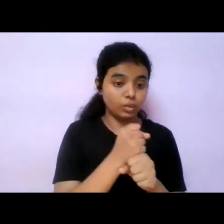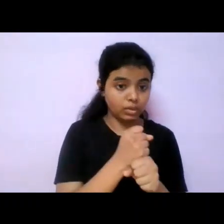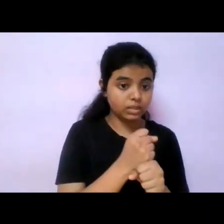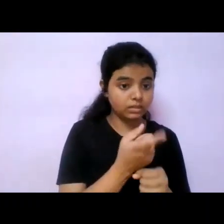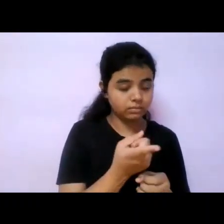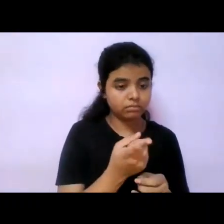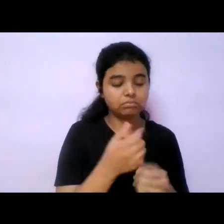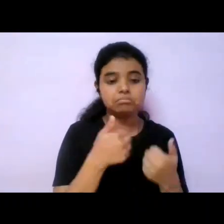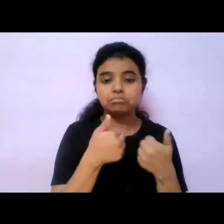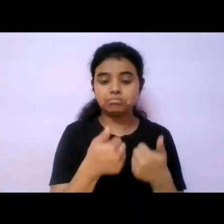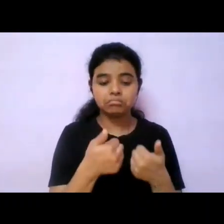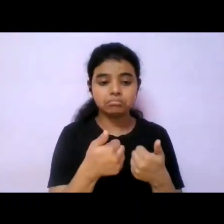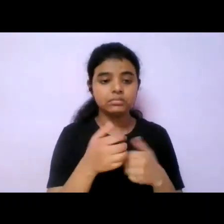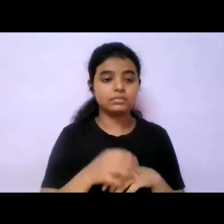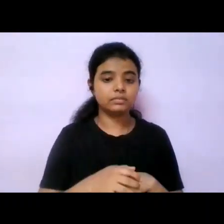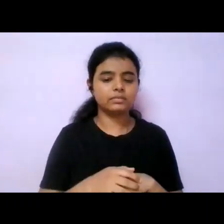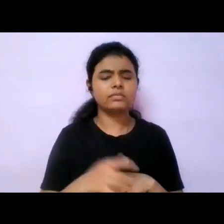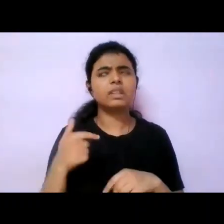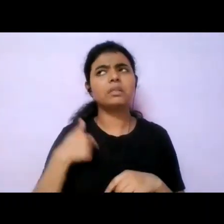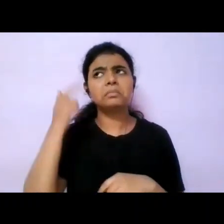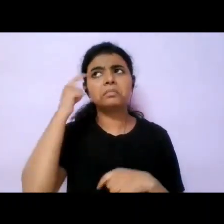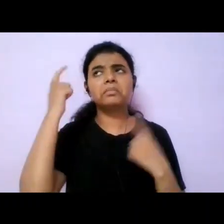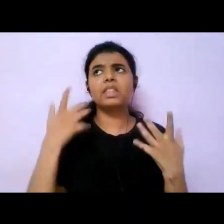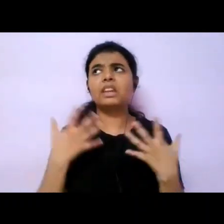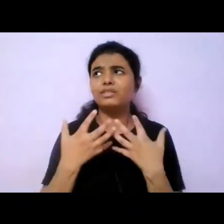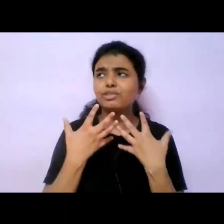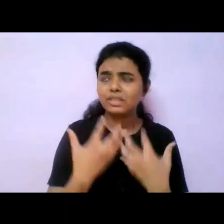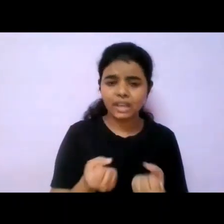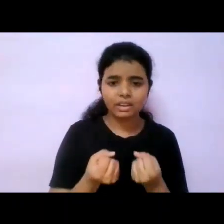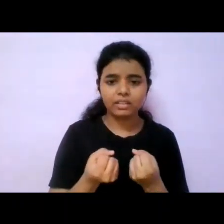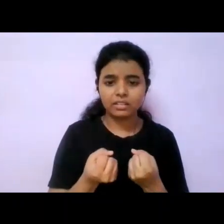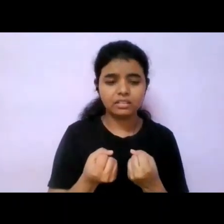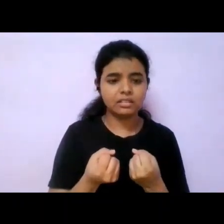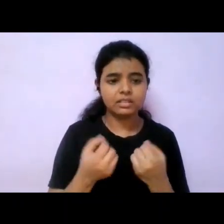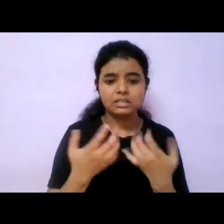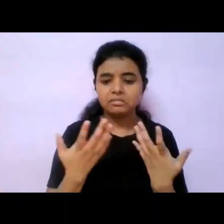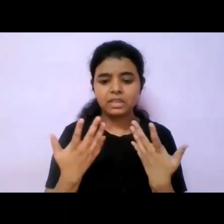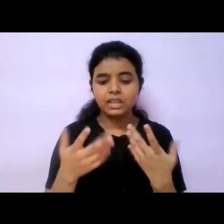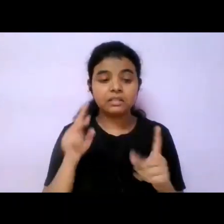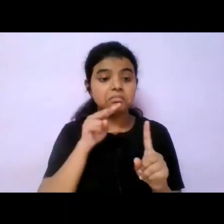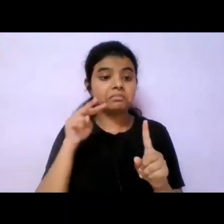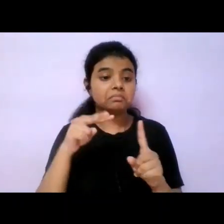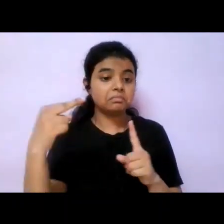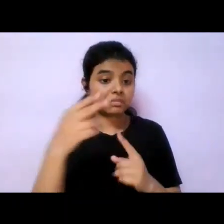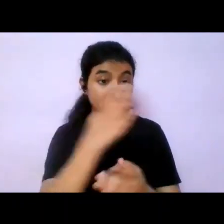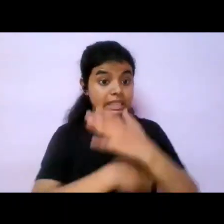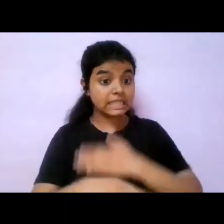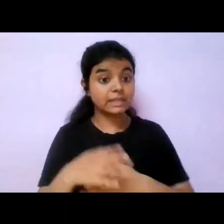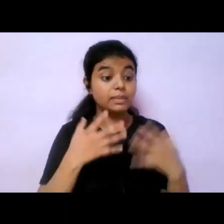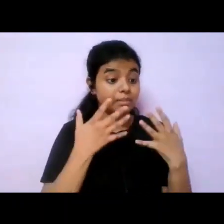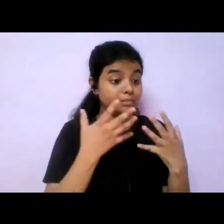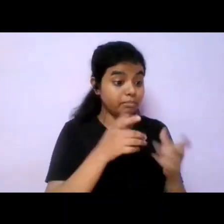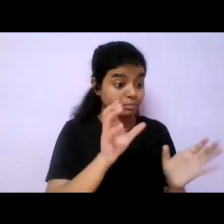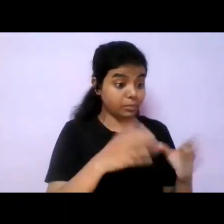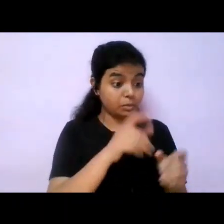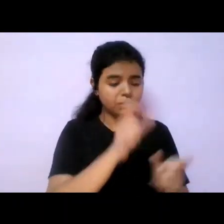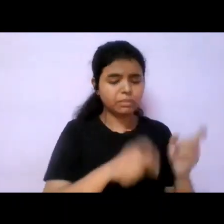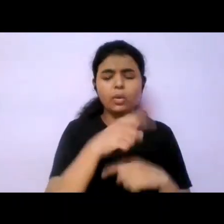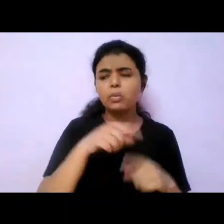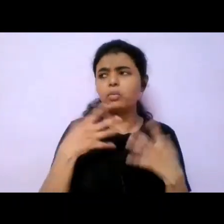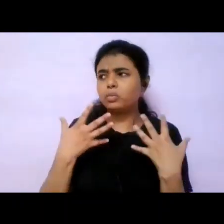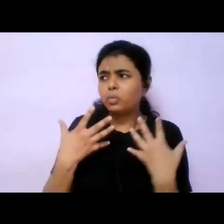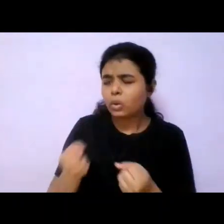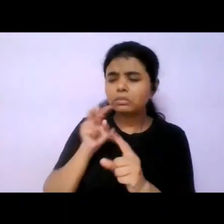mean, we have been thinking about desire from the perspective of disabled body. What about